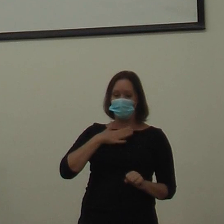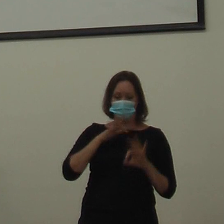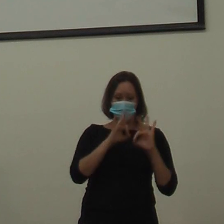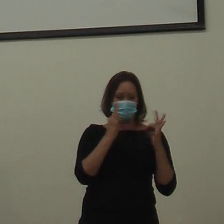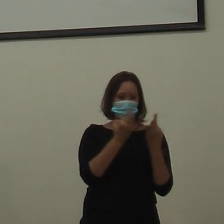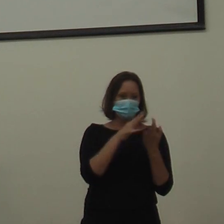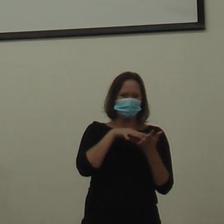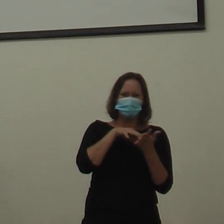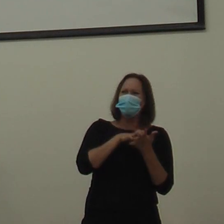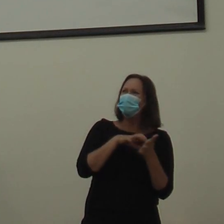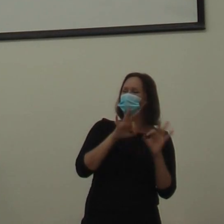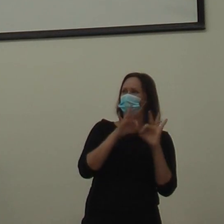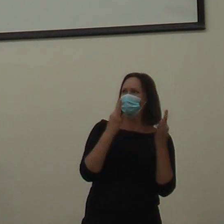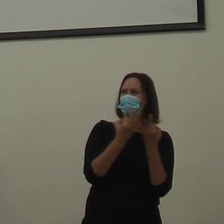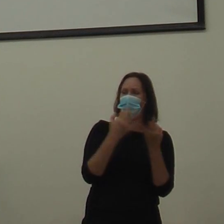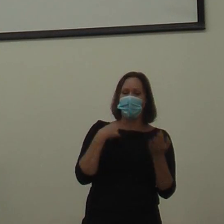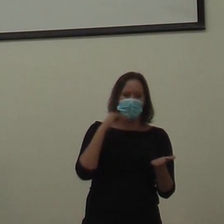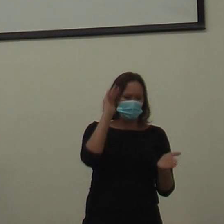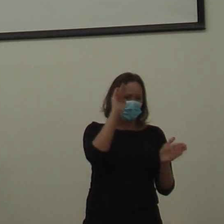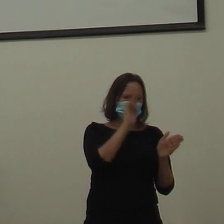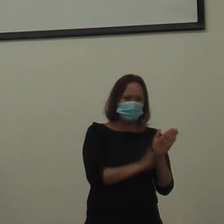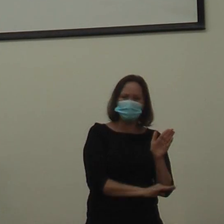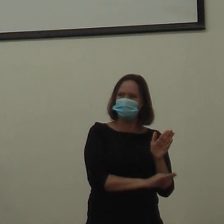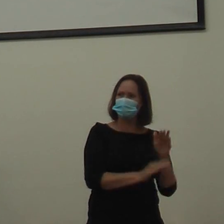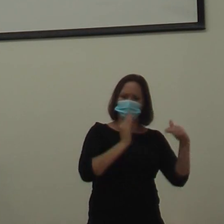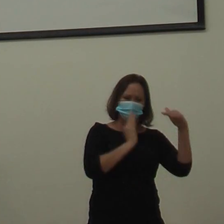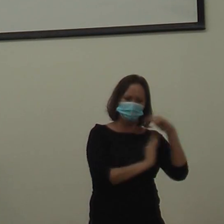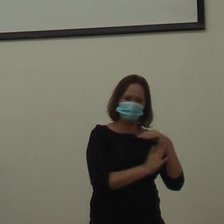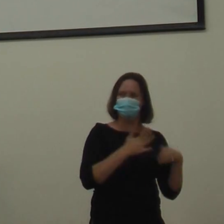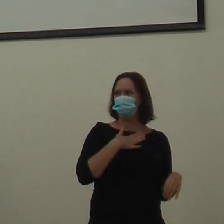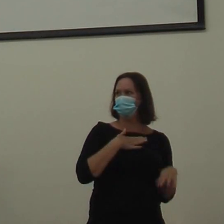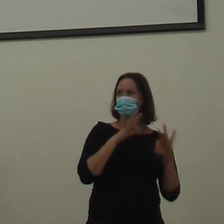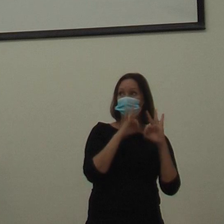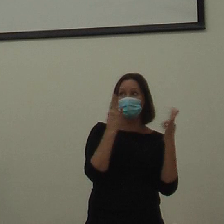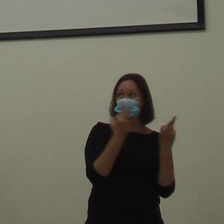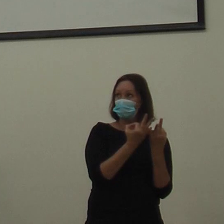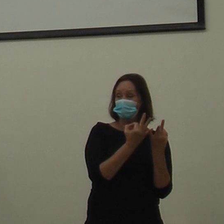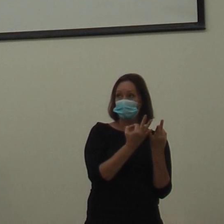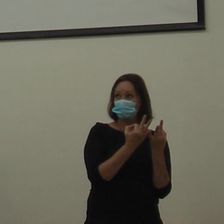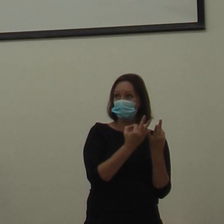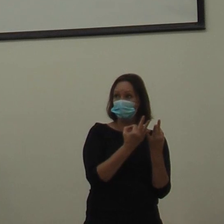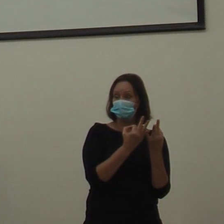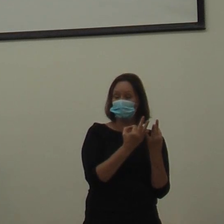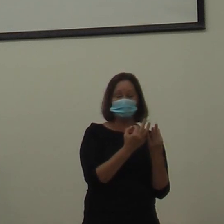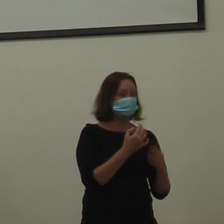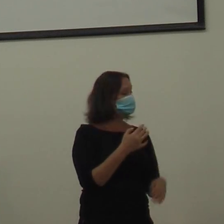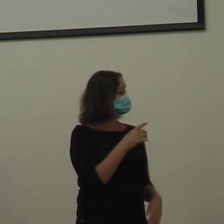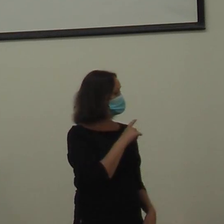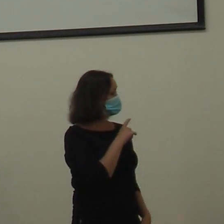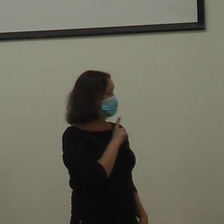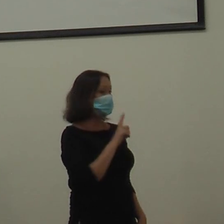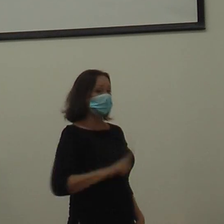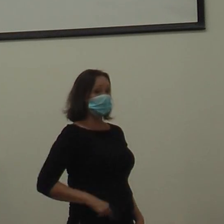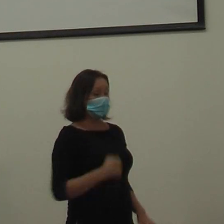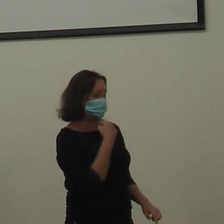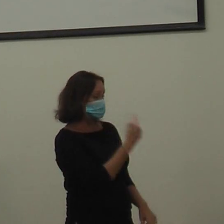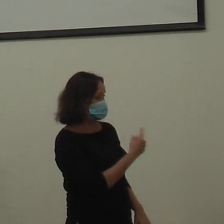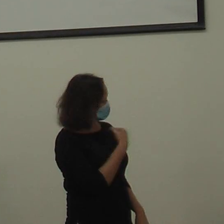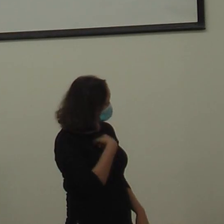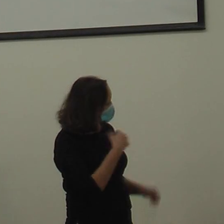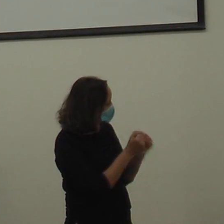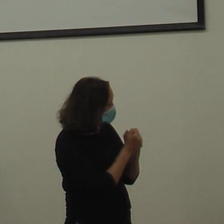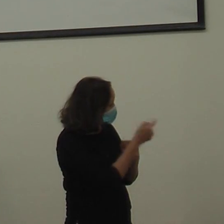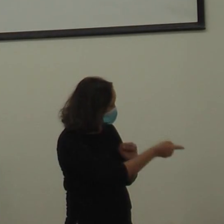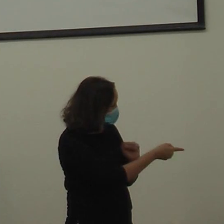Manasseh, and I am the least in my family." The Lord answered, "I will be with you, and you will strike